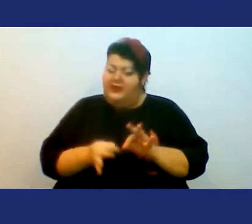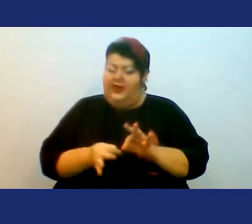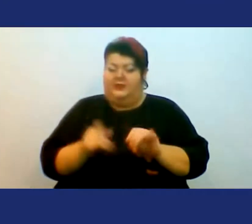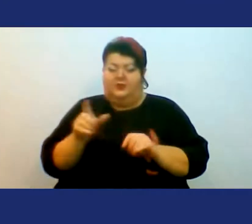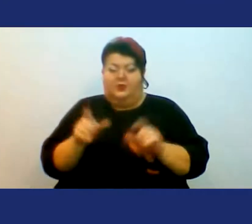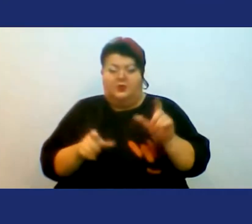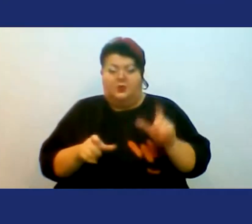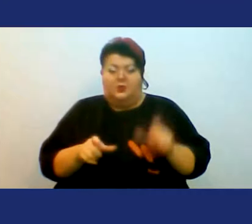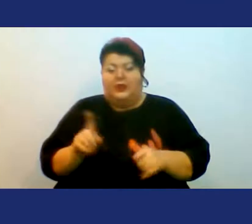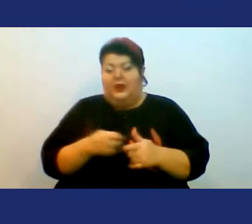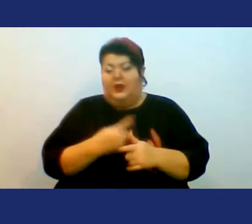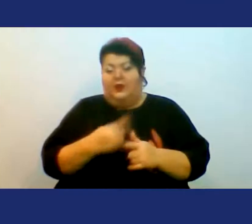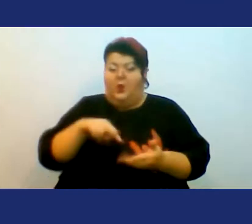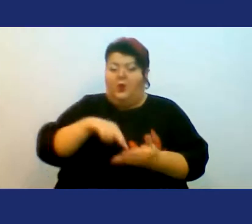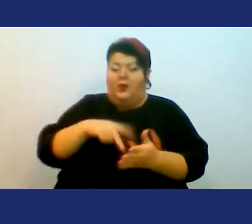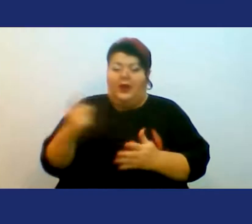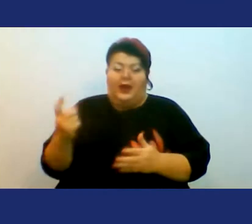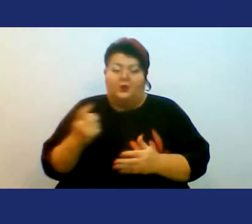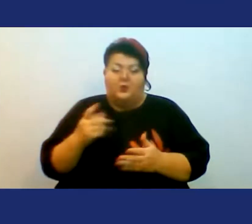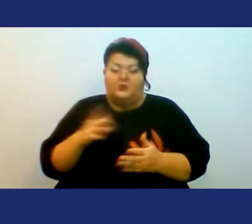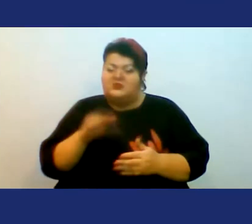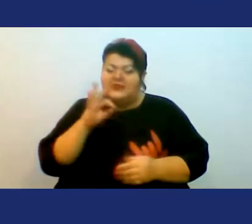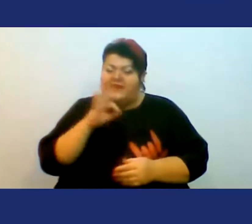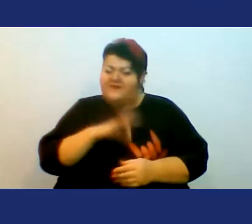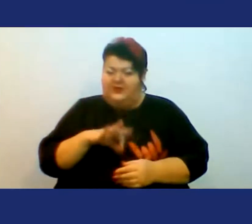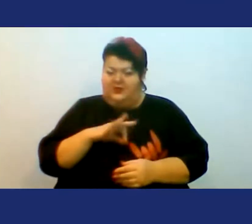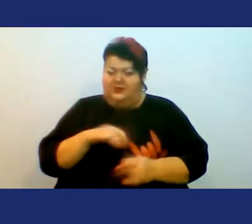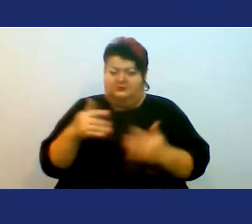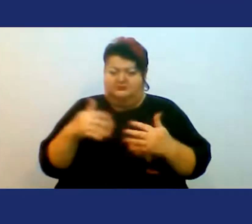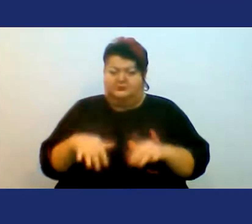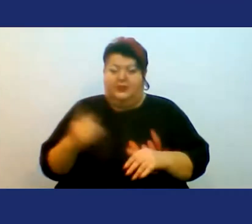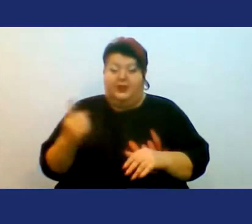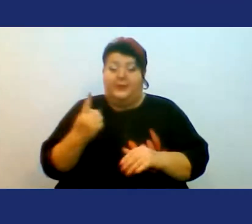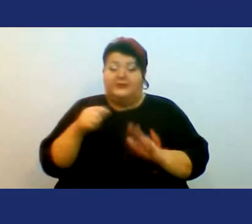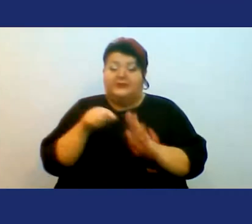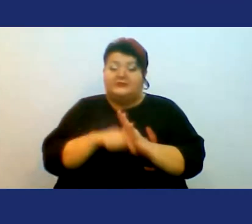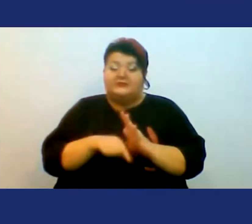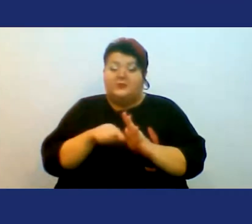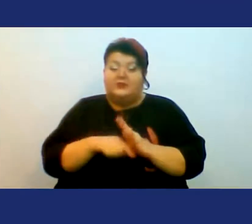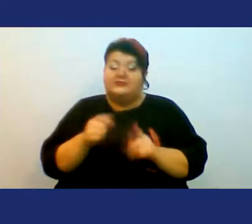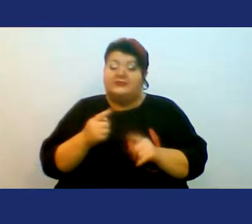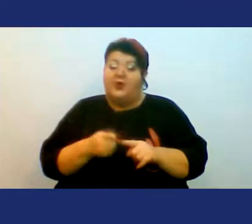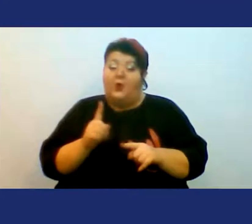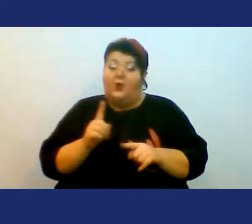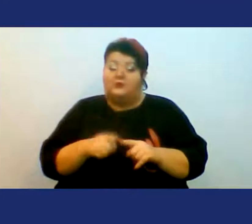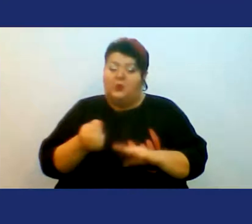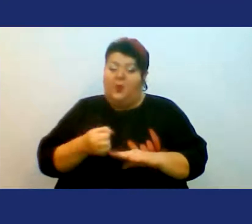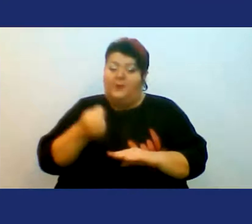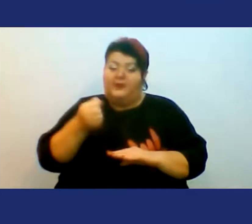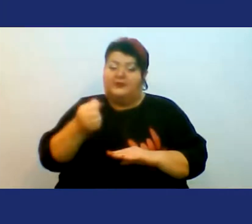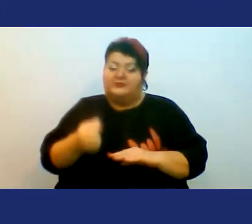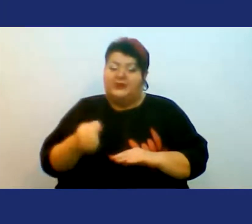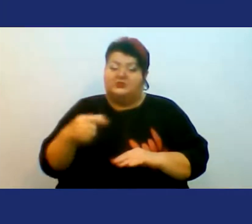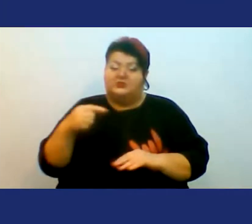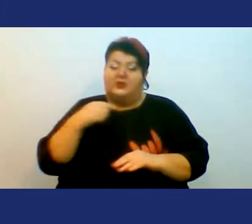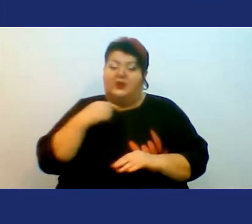unsustainable. It originally historically derived from the Tuesday after market days on Monday, where many people